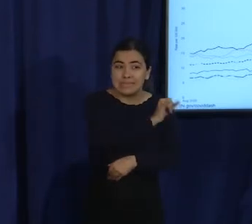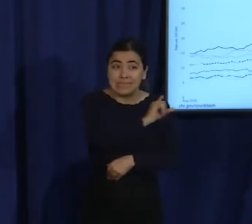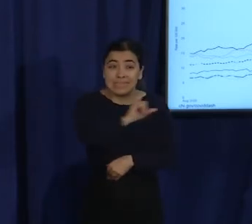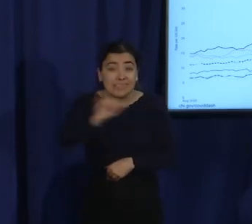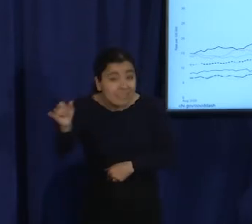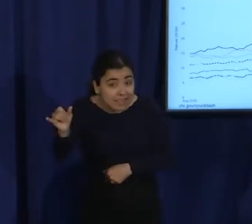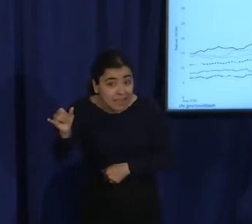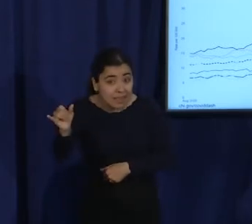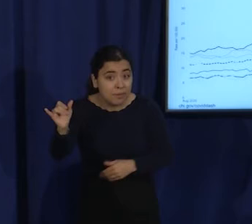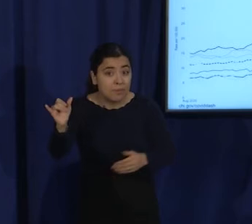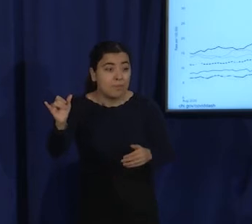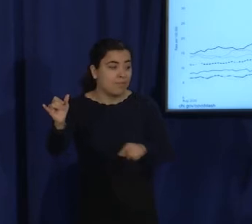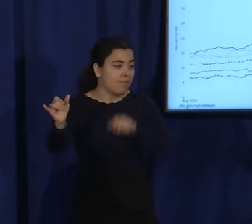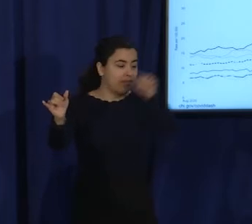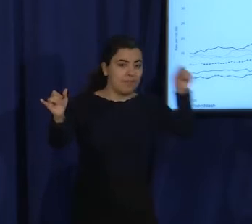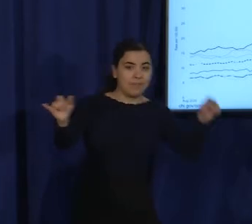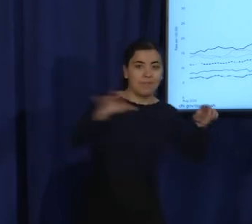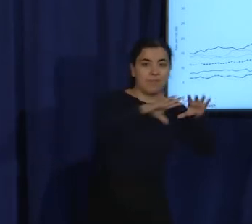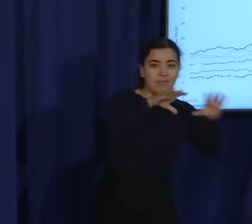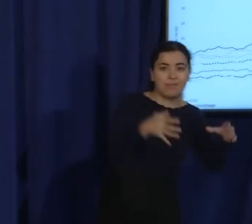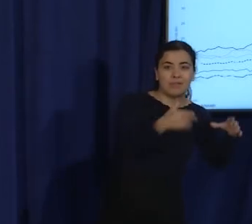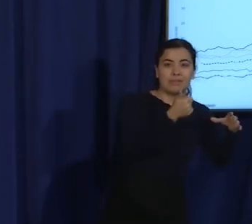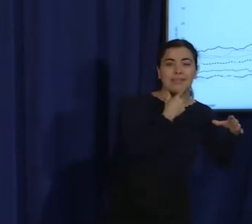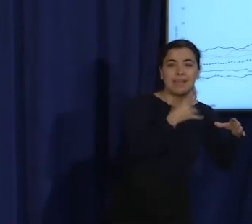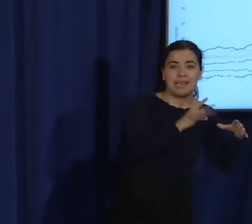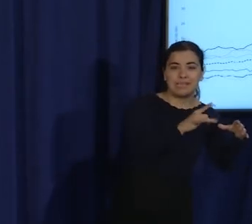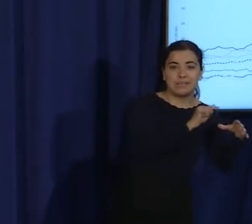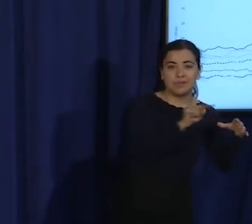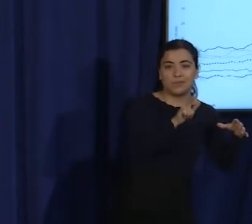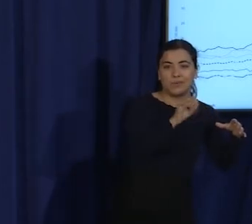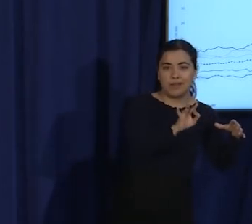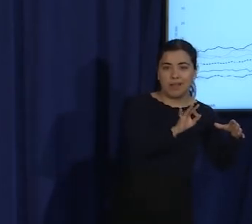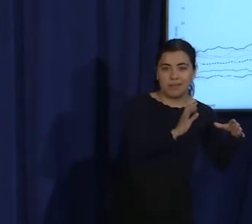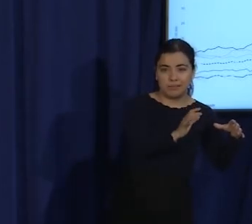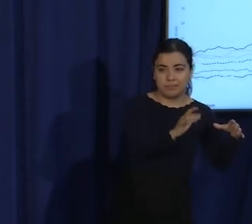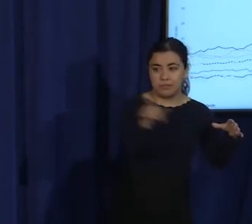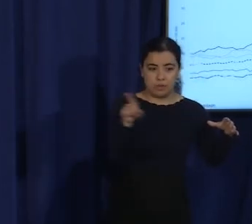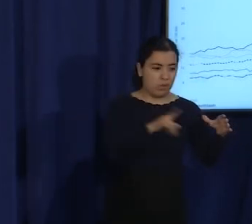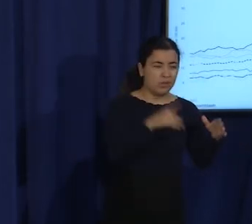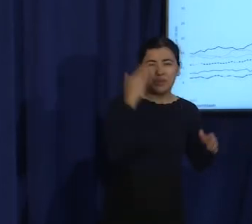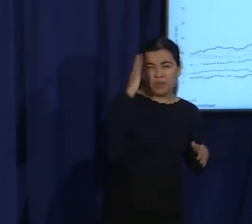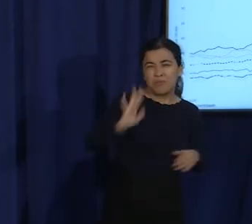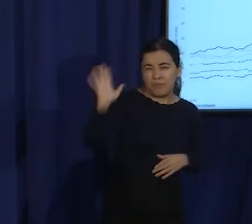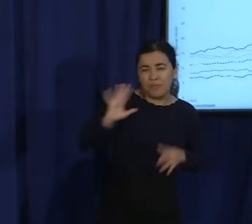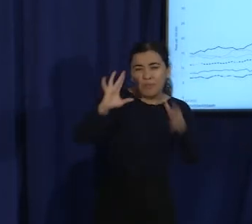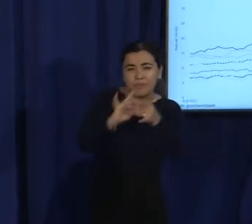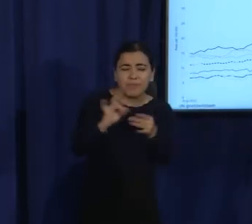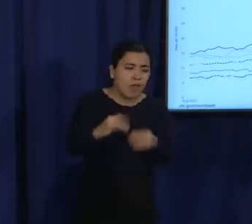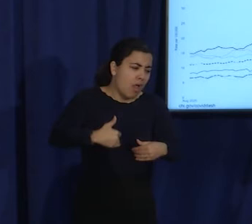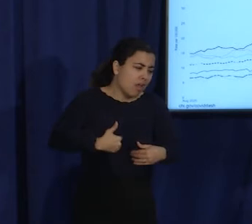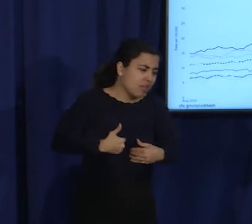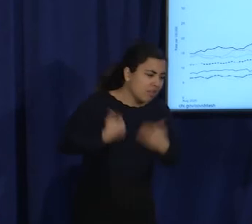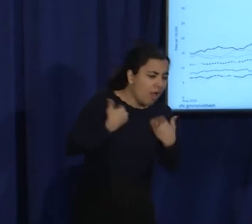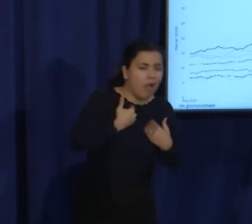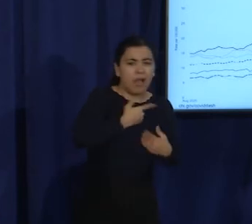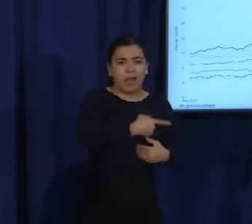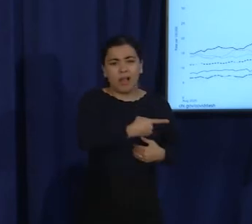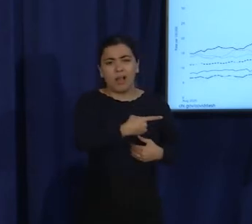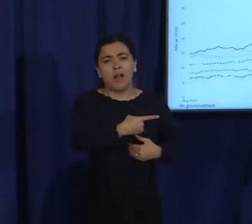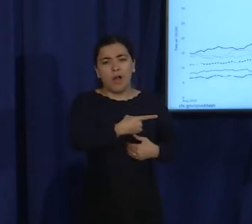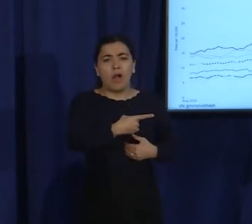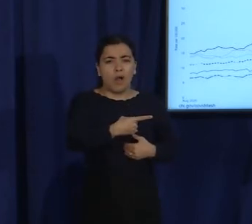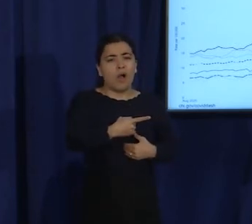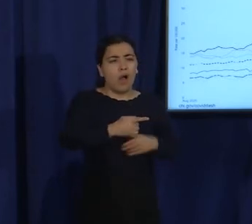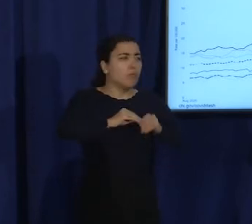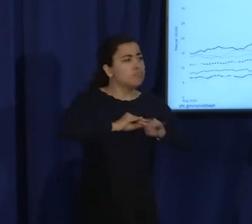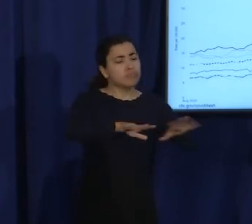seen among our 18 to 29-year-olds. And so we've been talking a lot about how our youngest Chicagoans have been driving a lot of